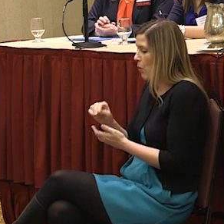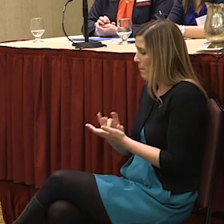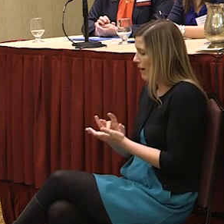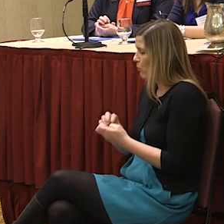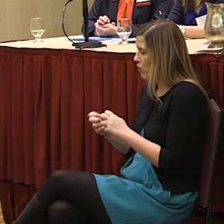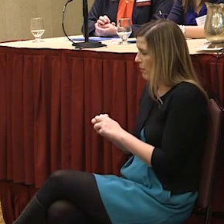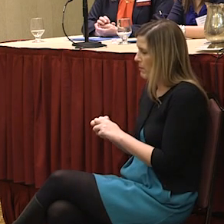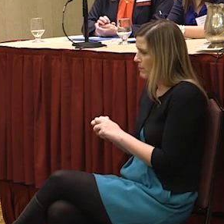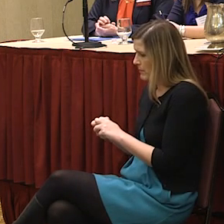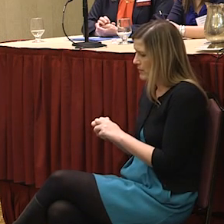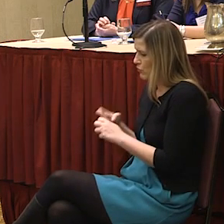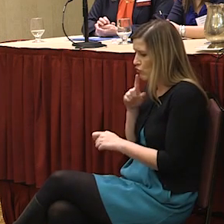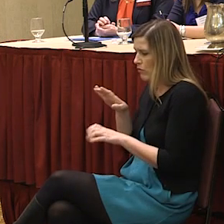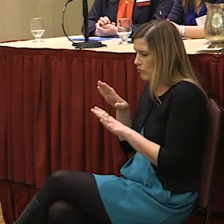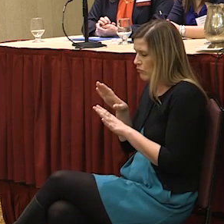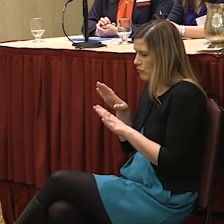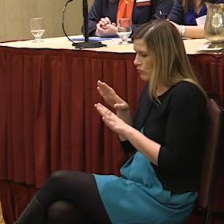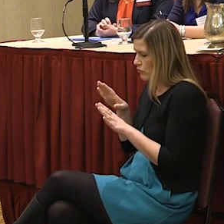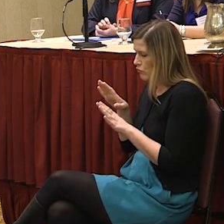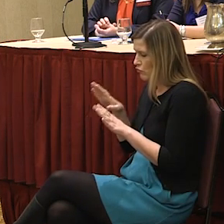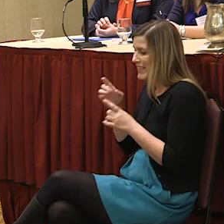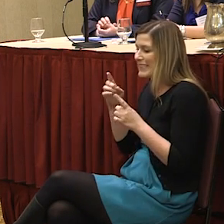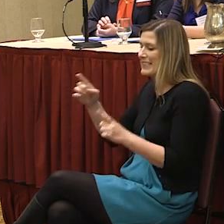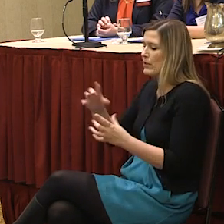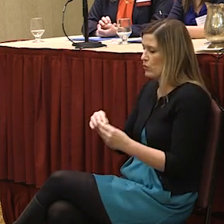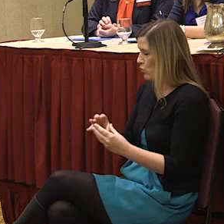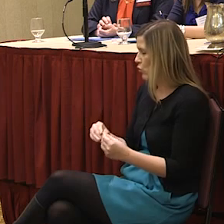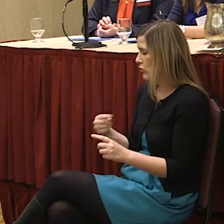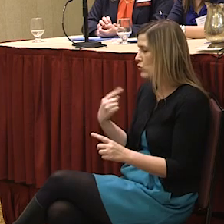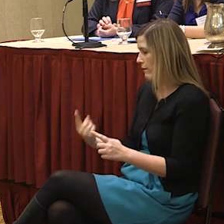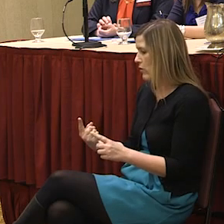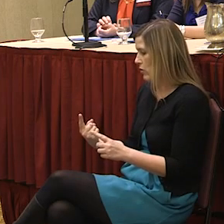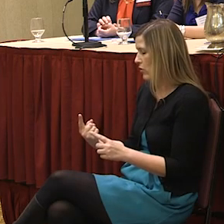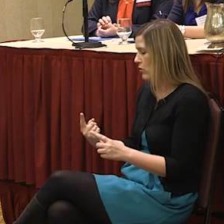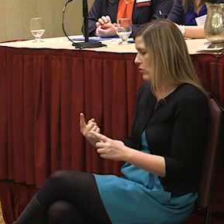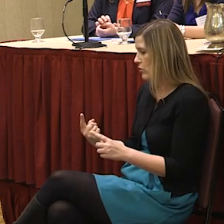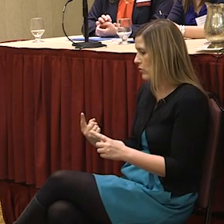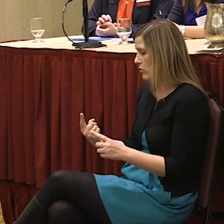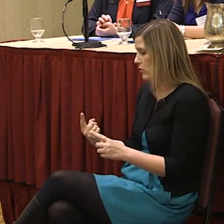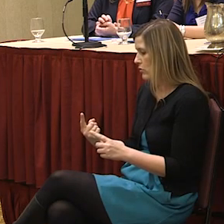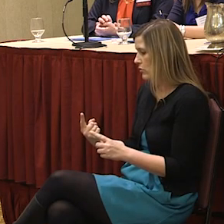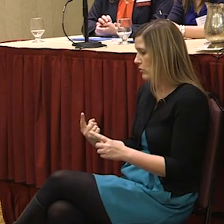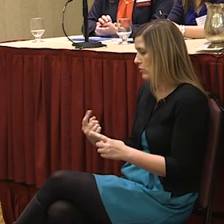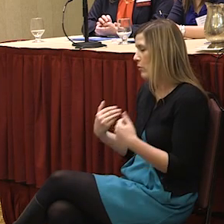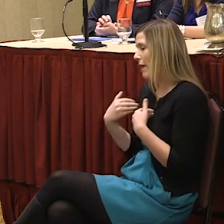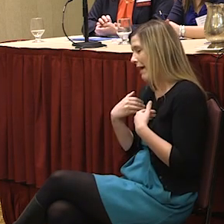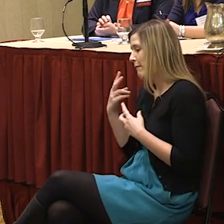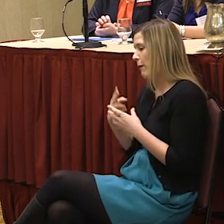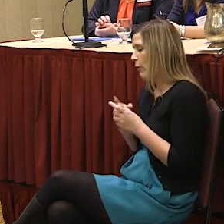issues. So a terrific success story so far. We have those as